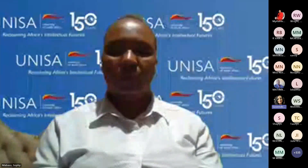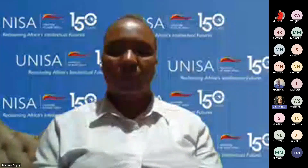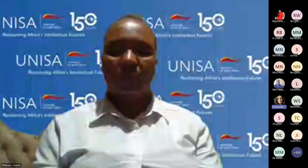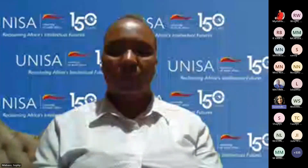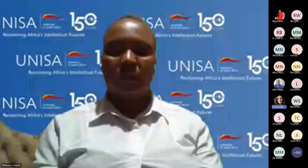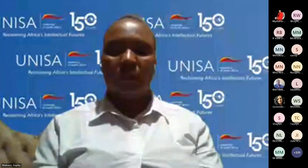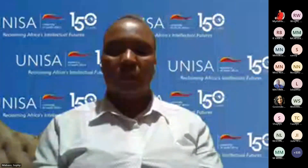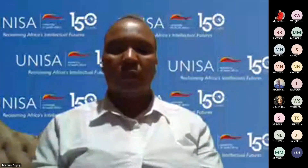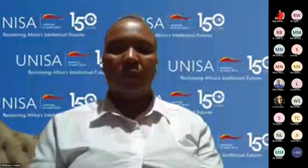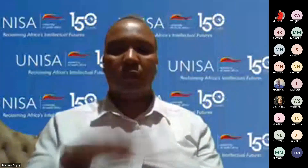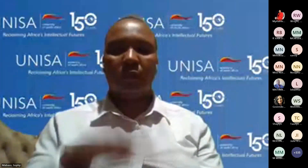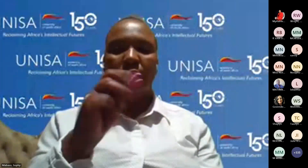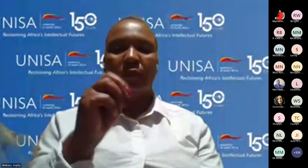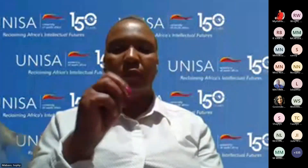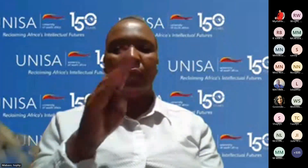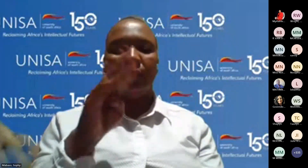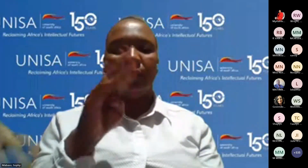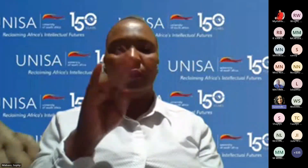Imbali.